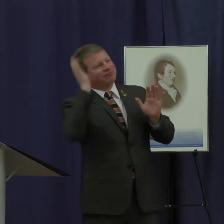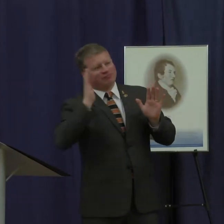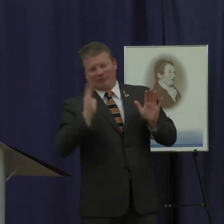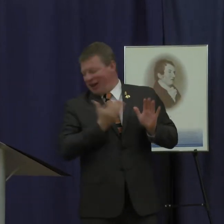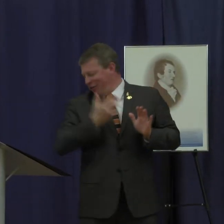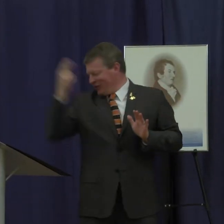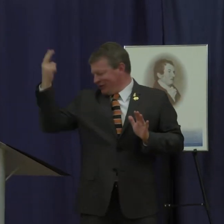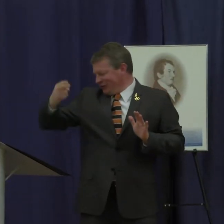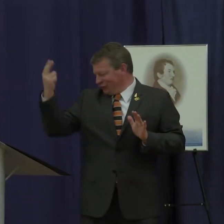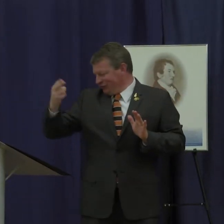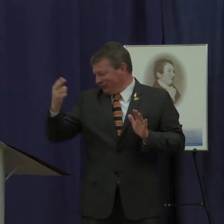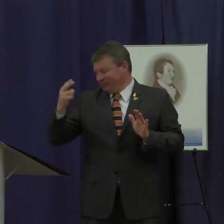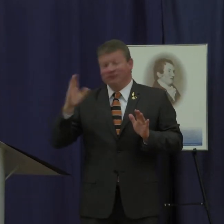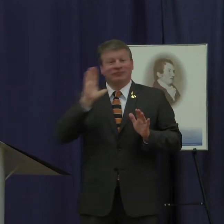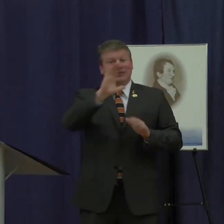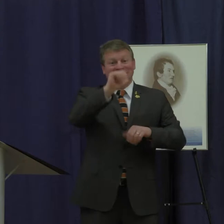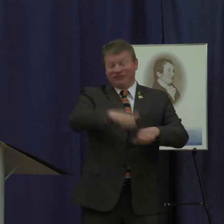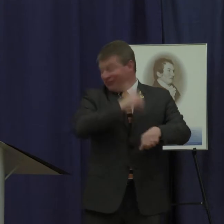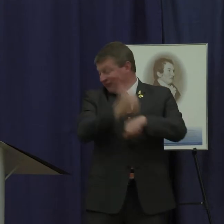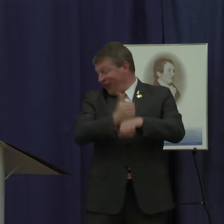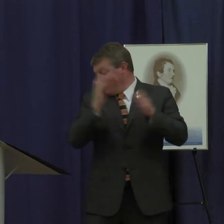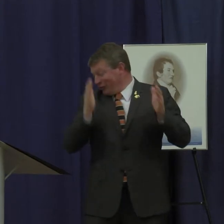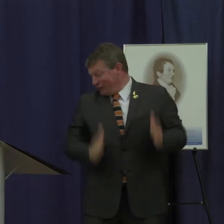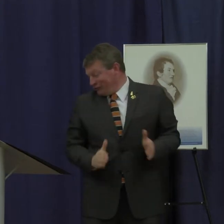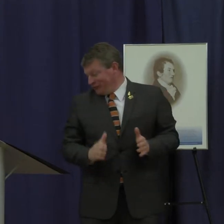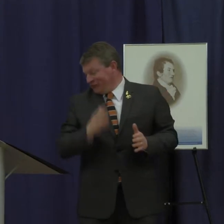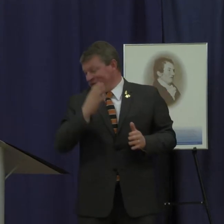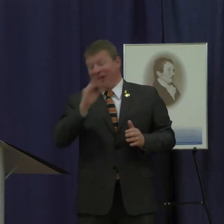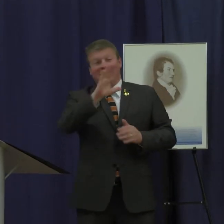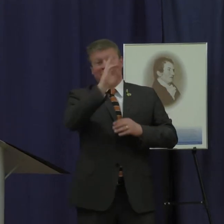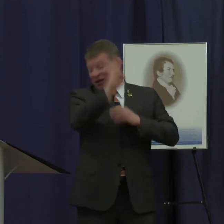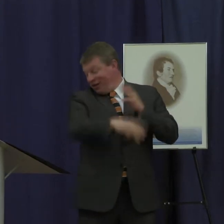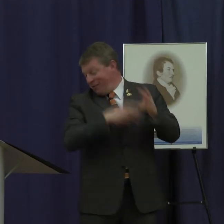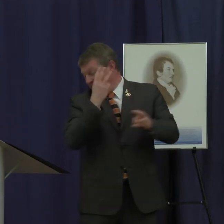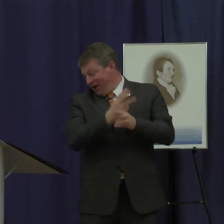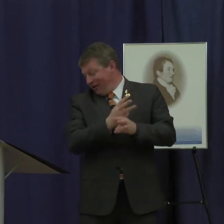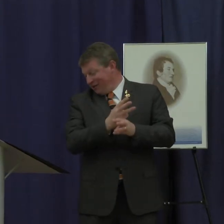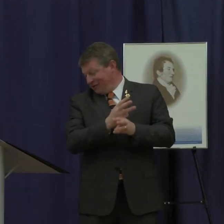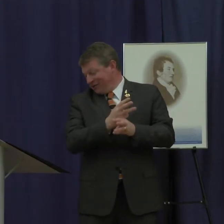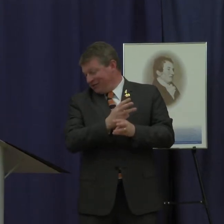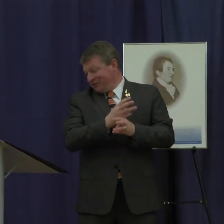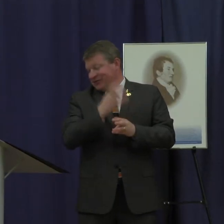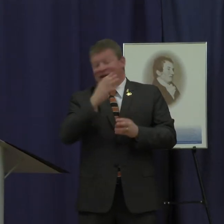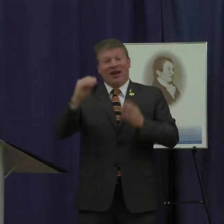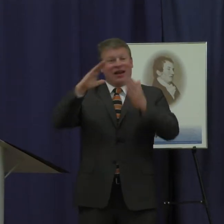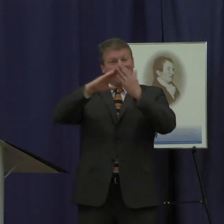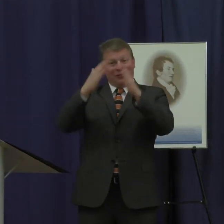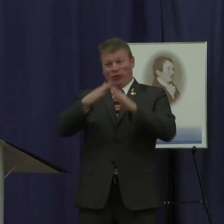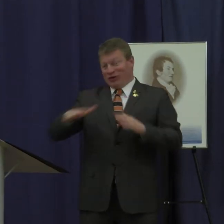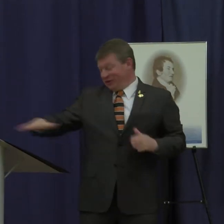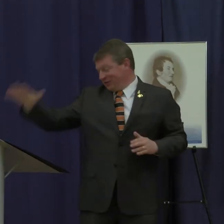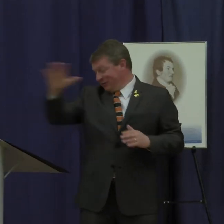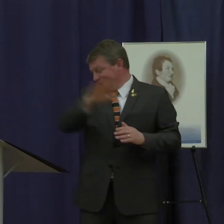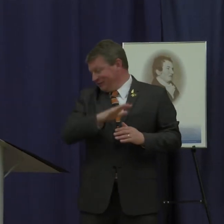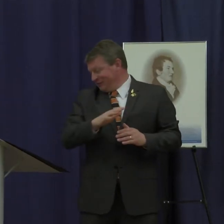formally reflect on its history, its founders, its alumni, and its community